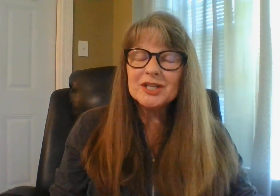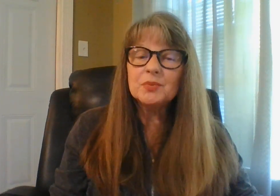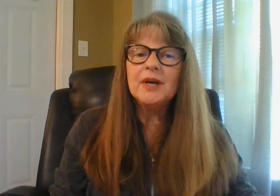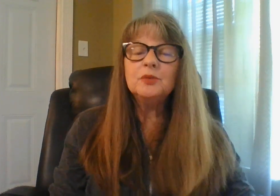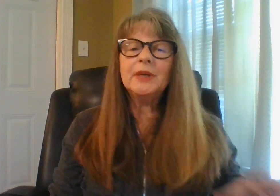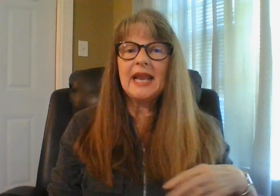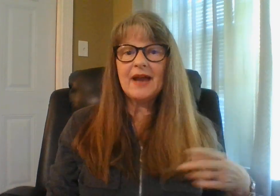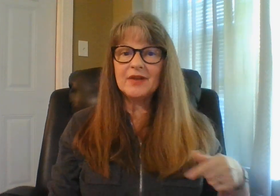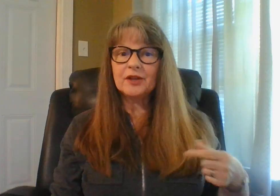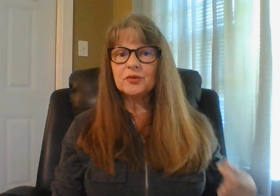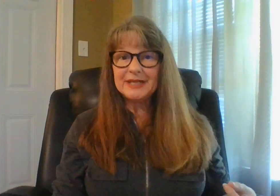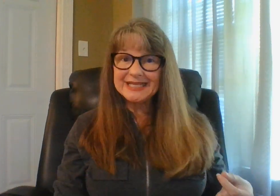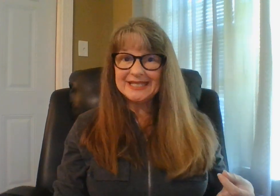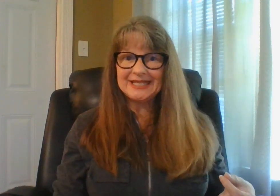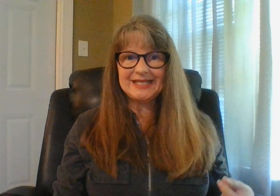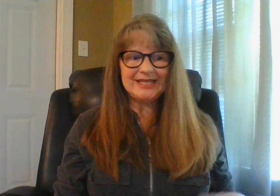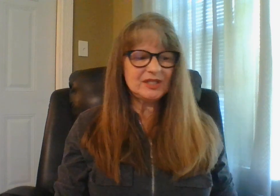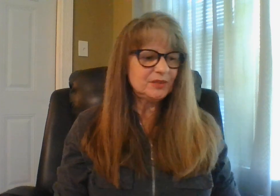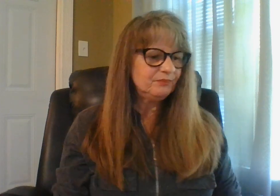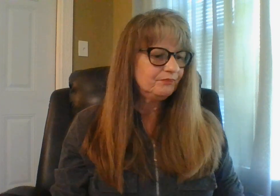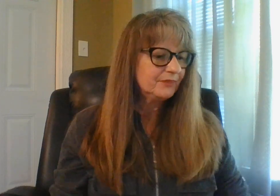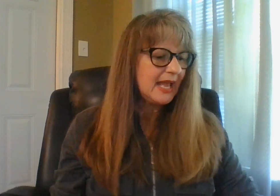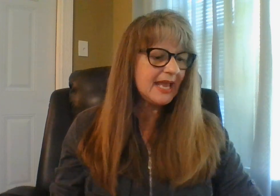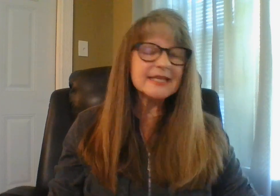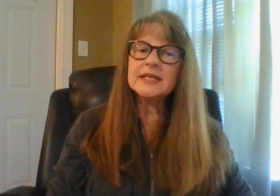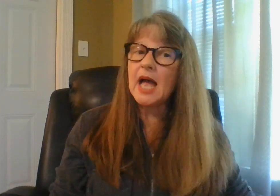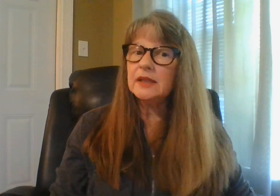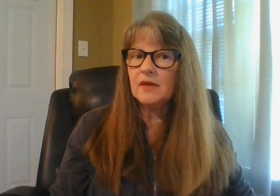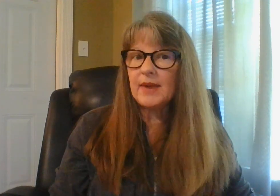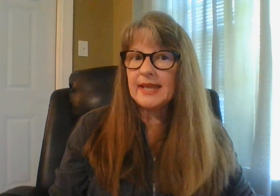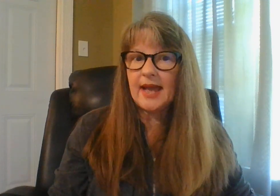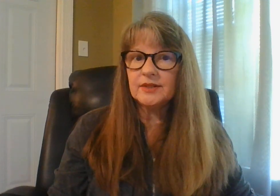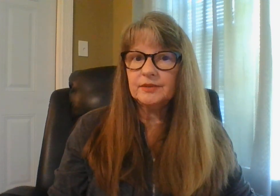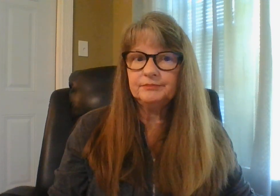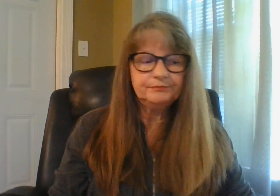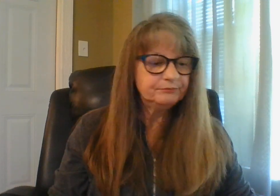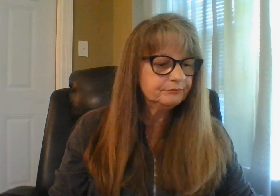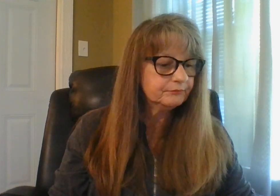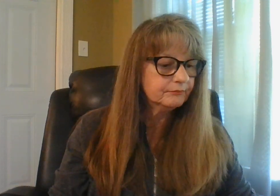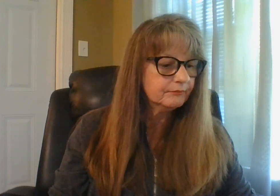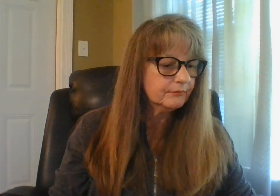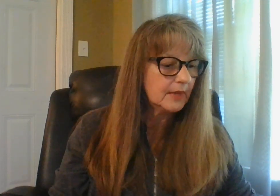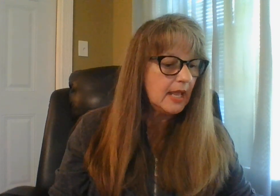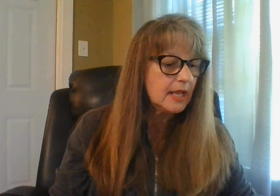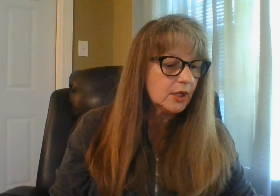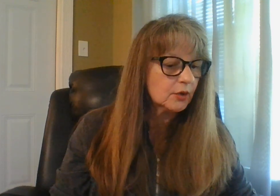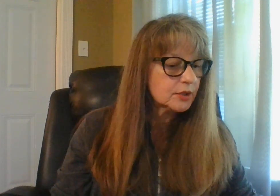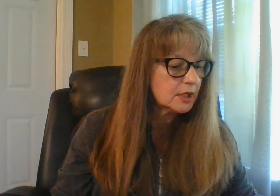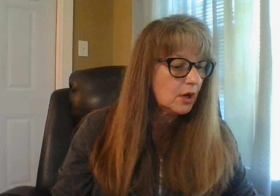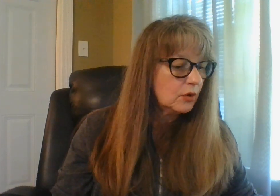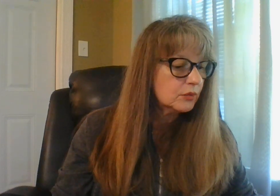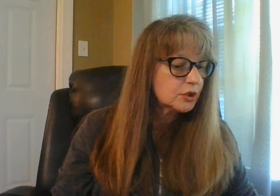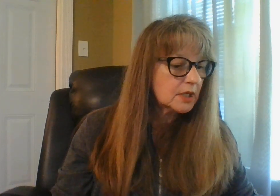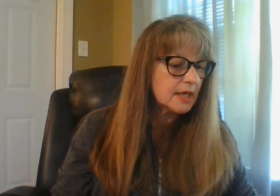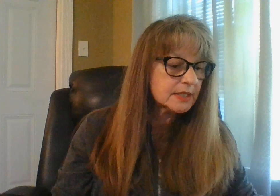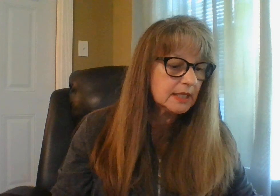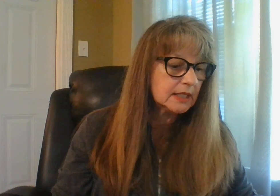last one, we can have like 3 sentences. It says, I love my cat. Years ago, she got sick